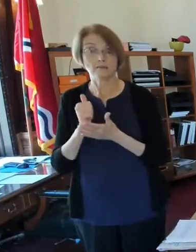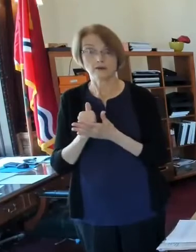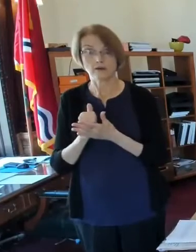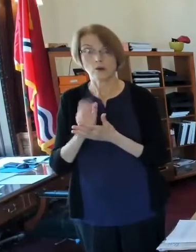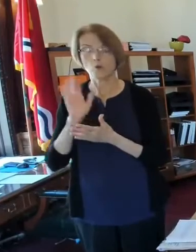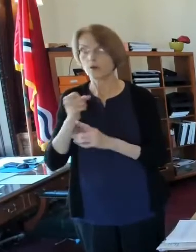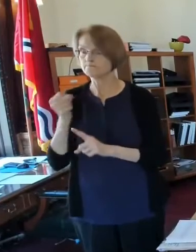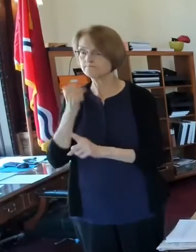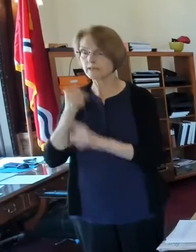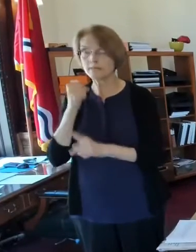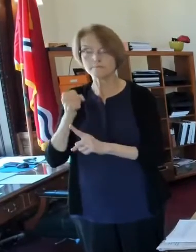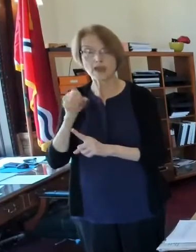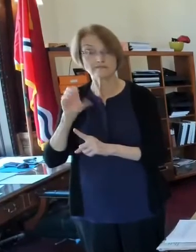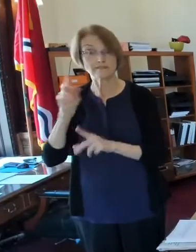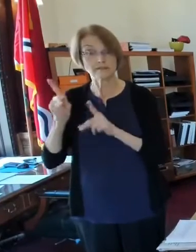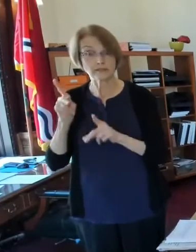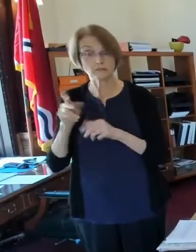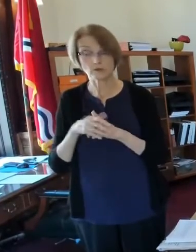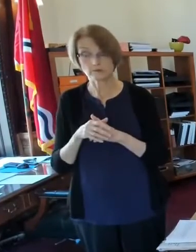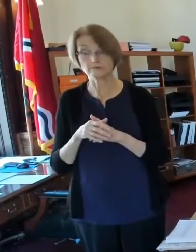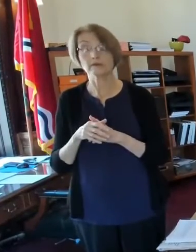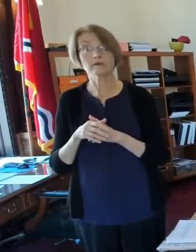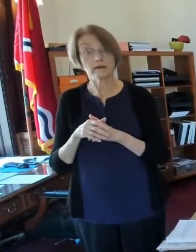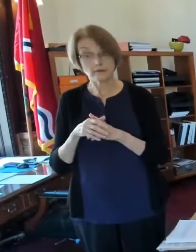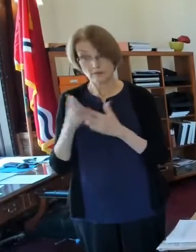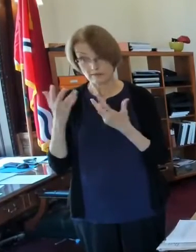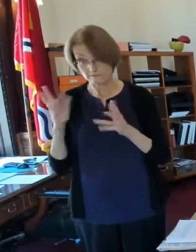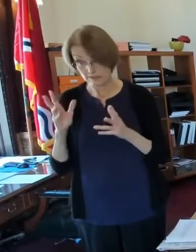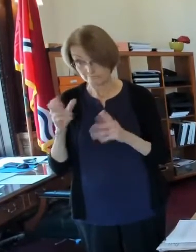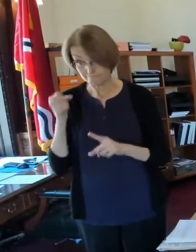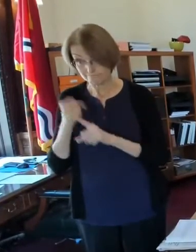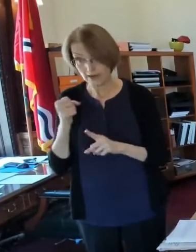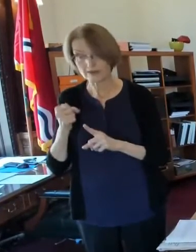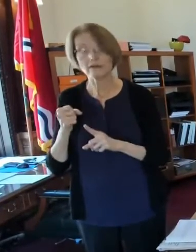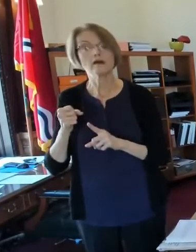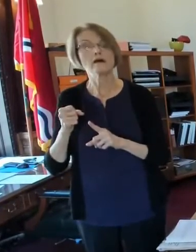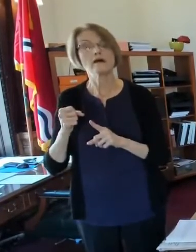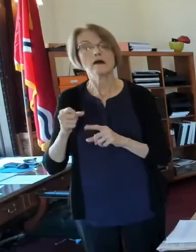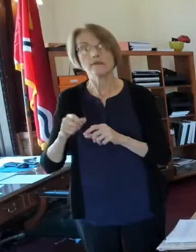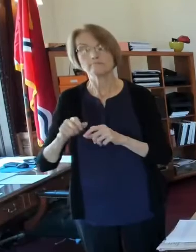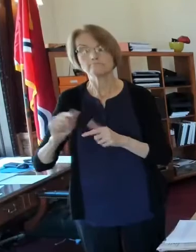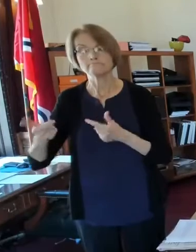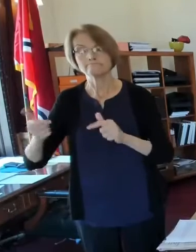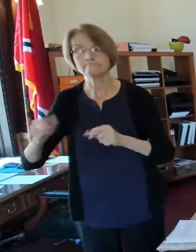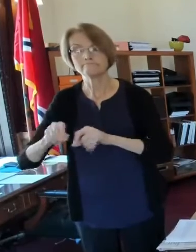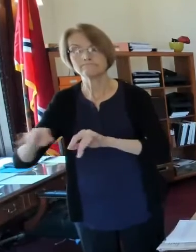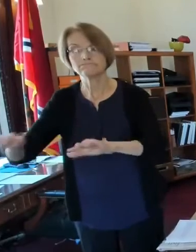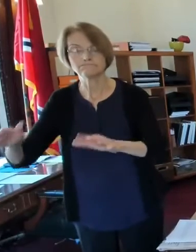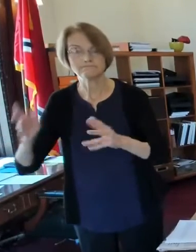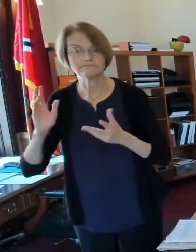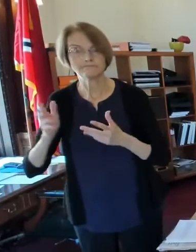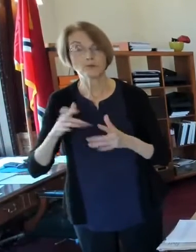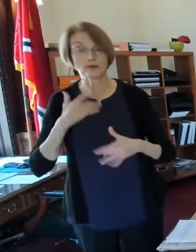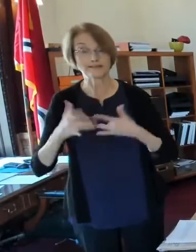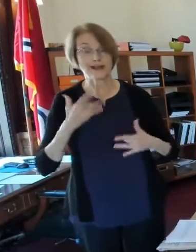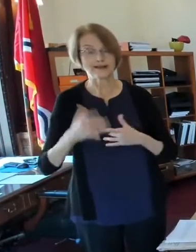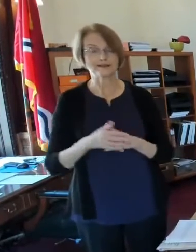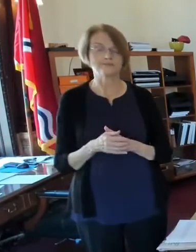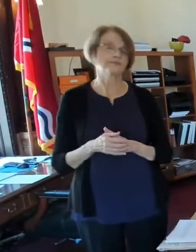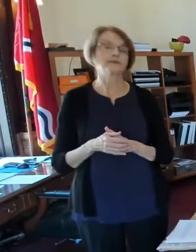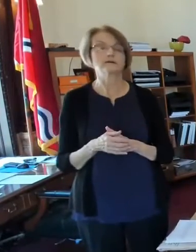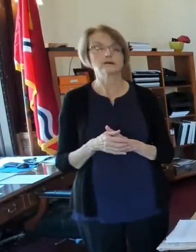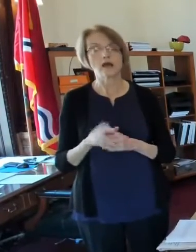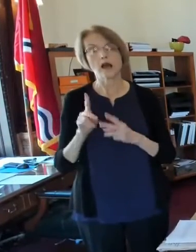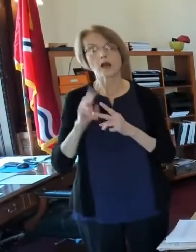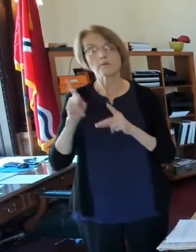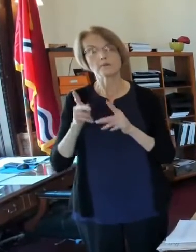people and then the ones that come after them. So we're excited about it. A couple of folks have asked,